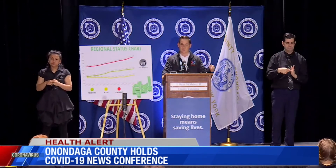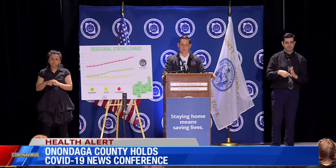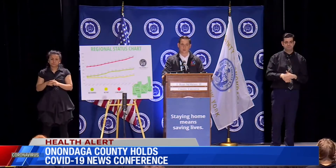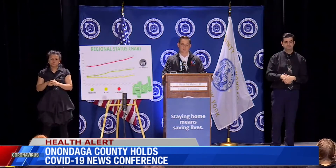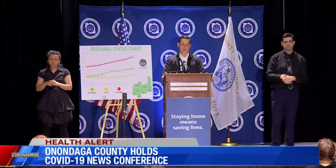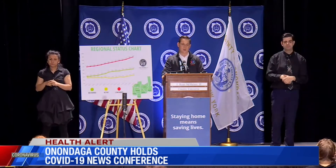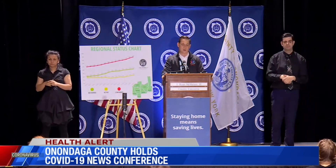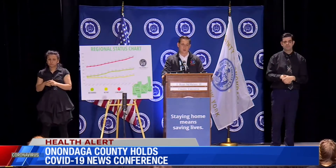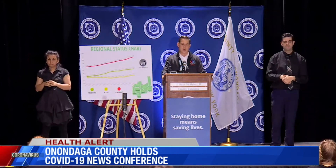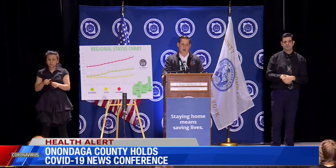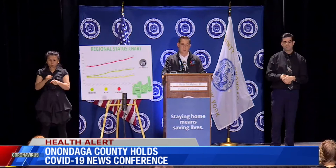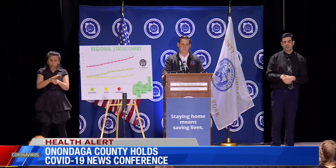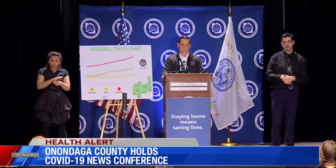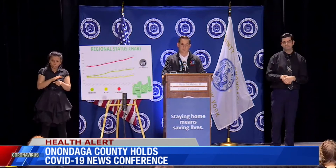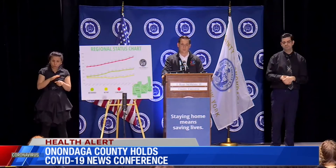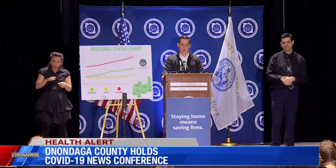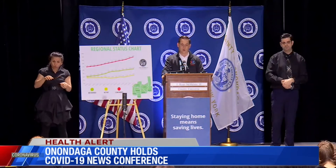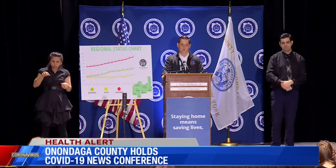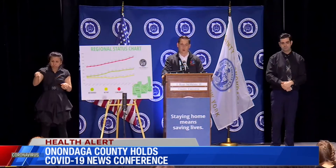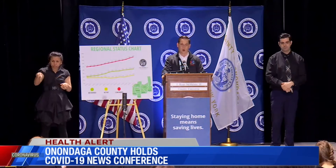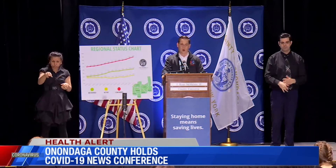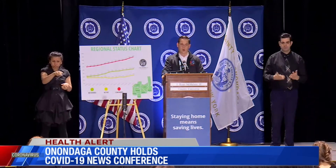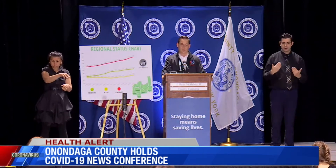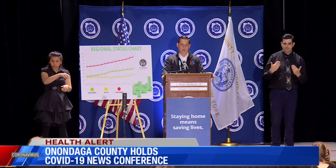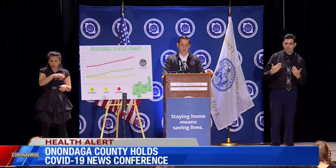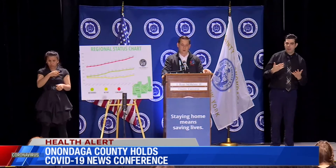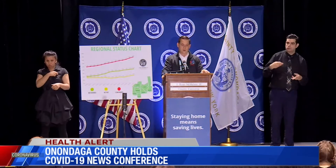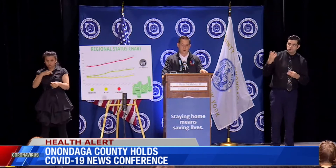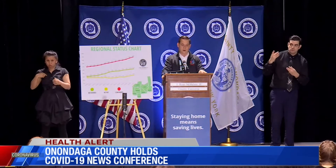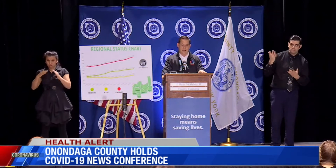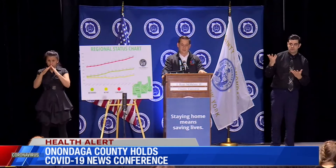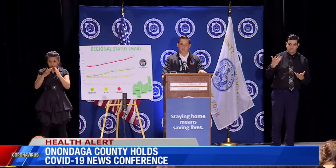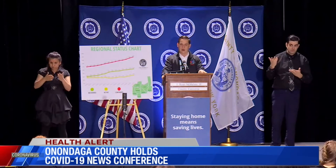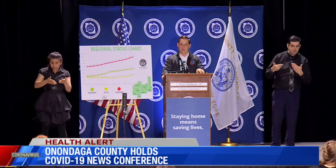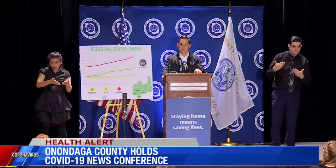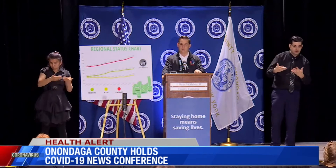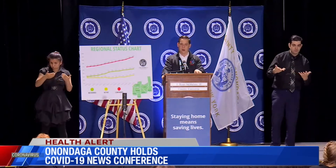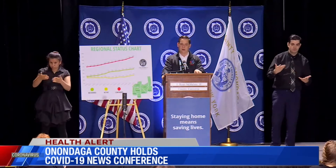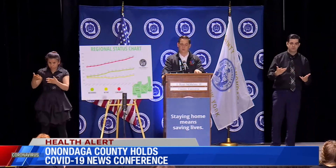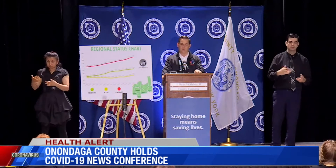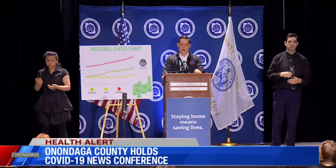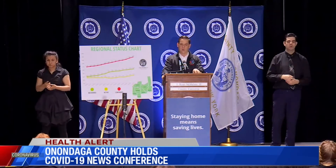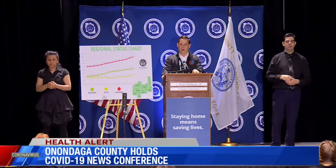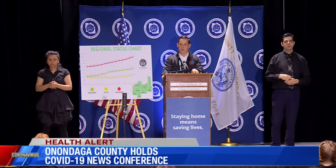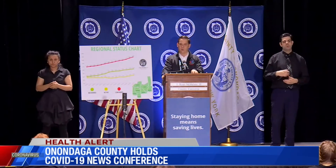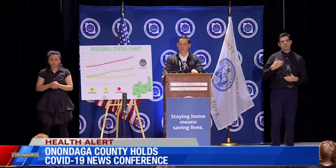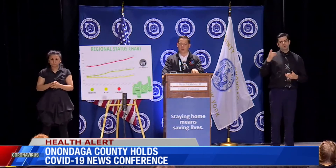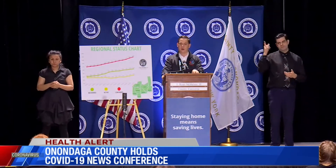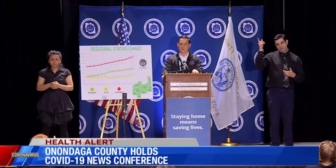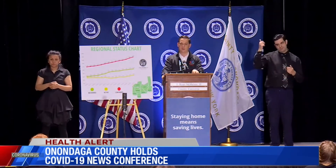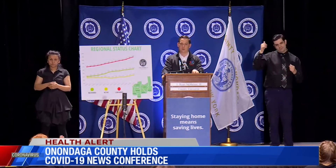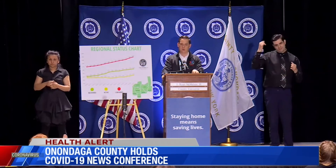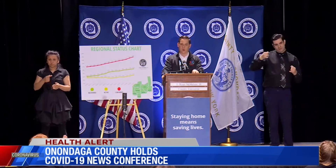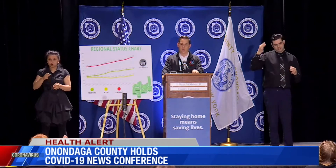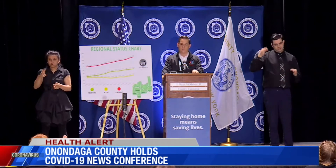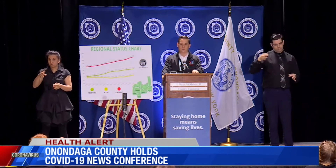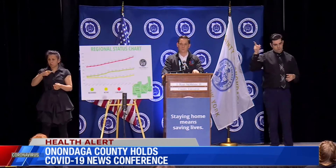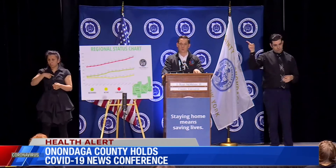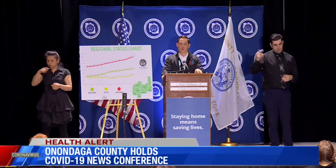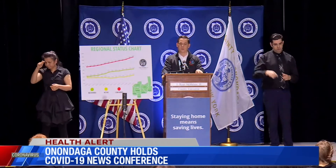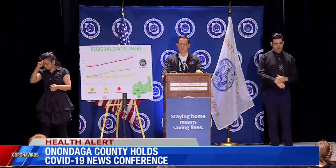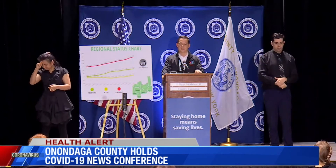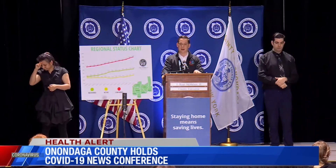do this. Let us do this. But overall, I do have a respect for that whatever is done in Central New